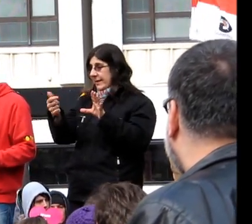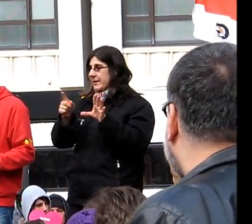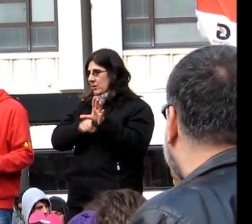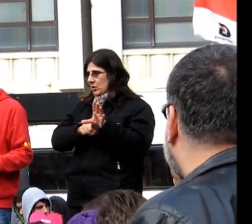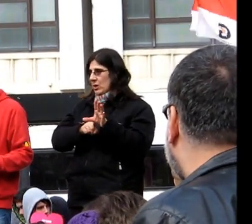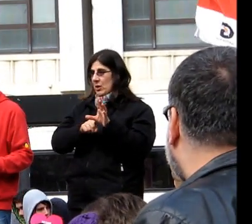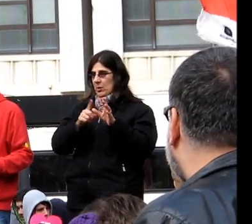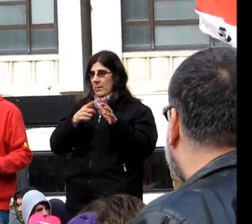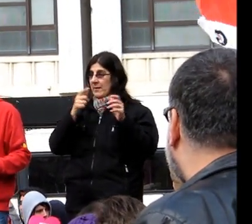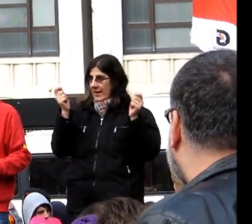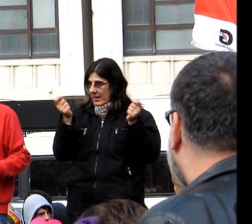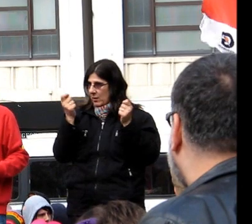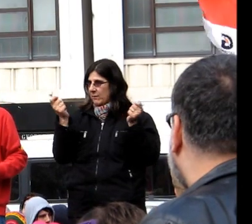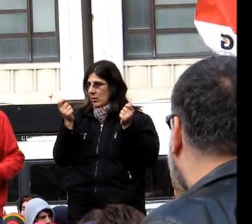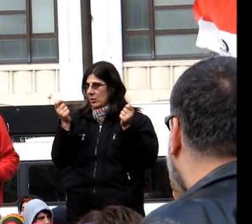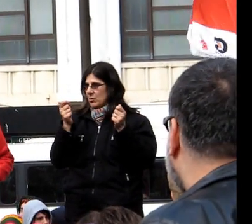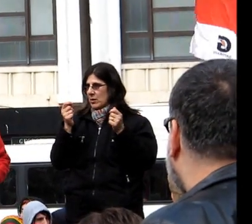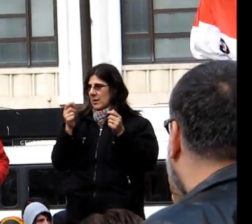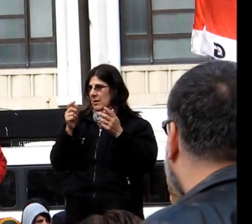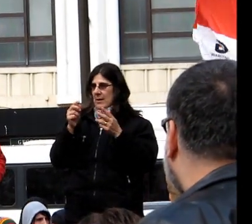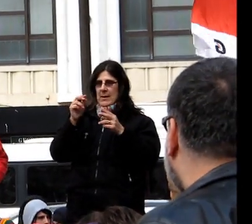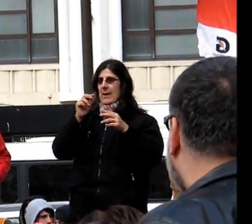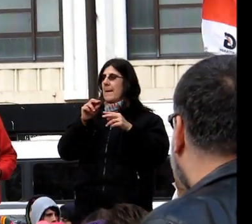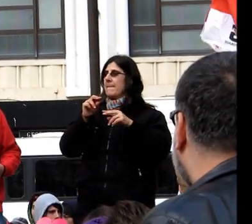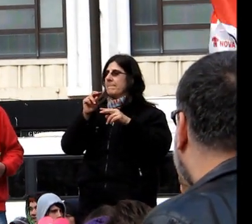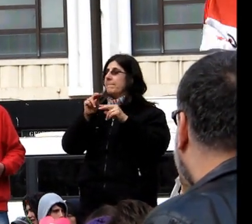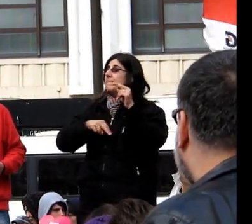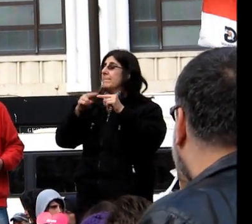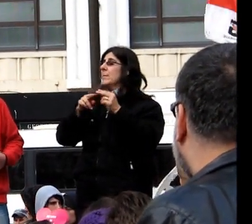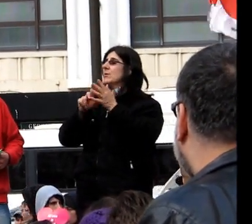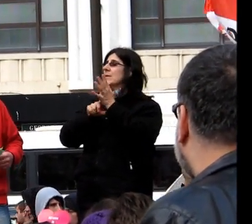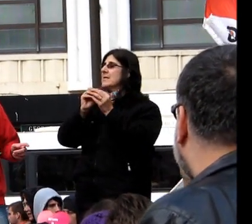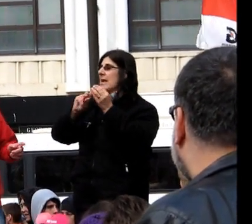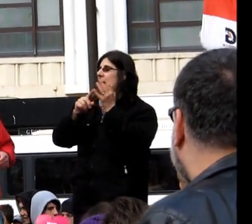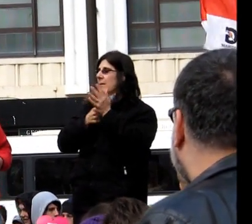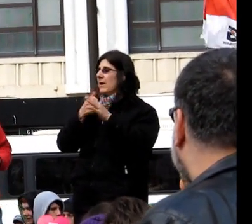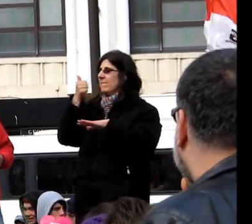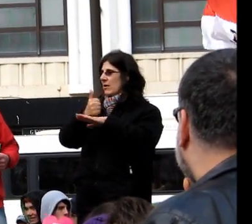be the anniversary when the BLF, the Builders Labourers Federation,